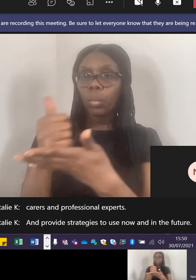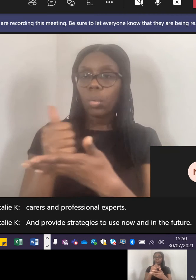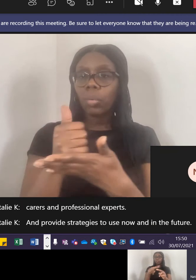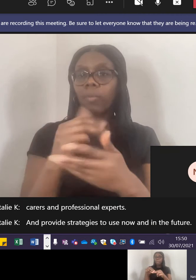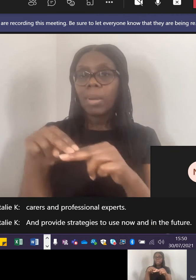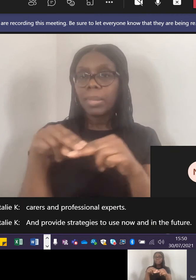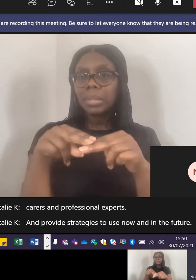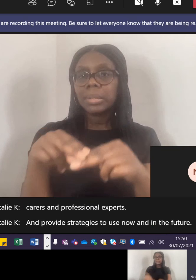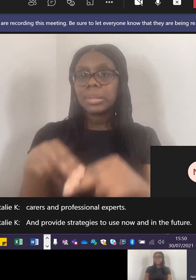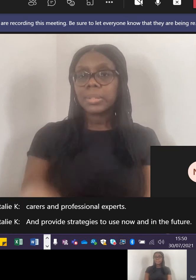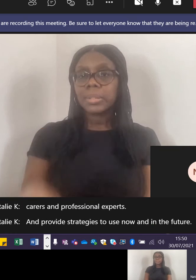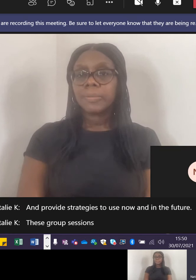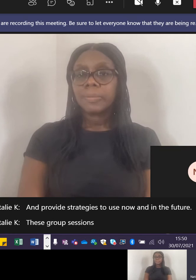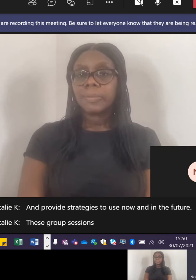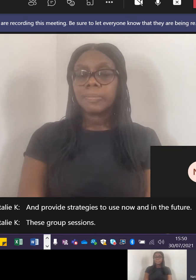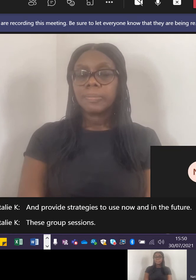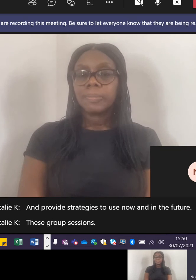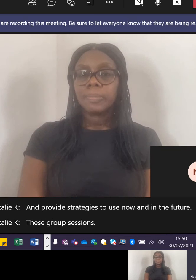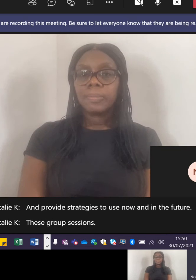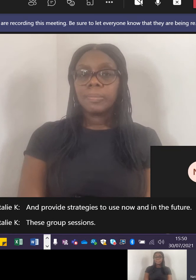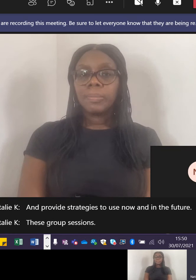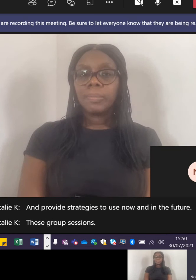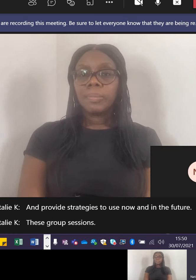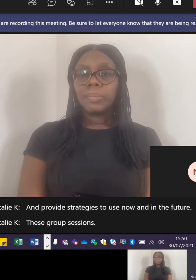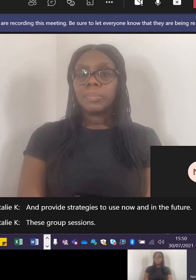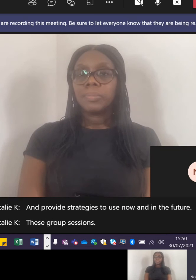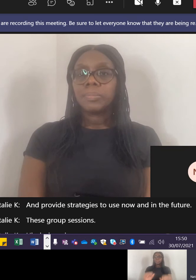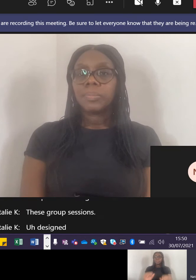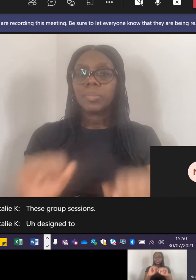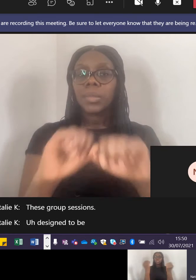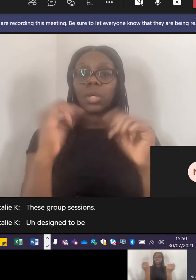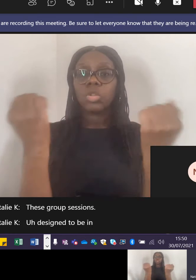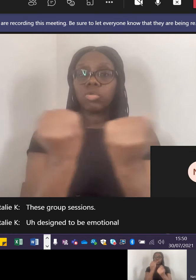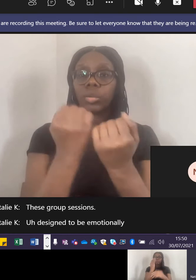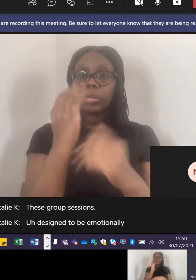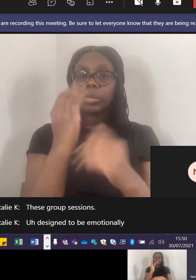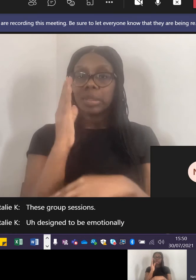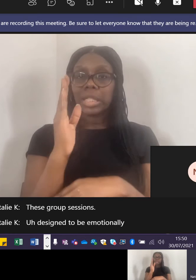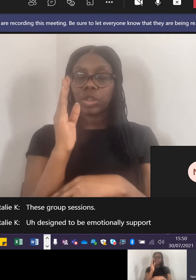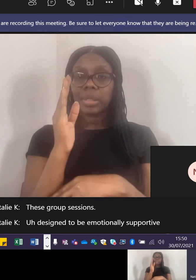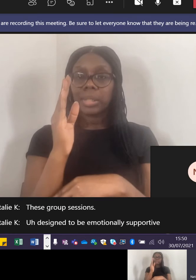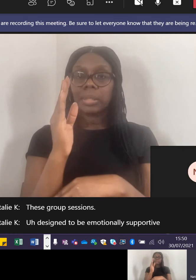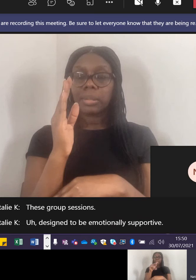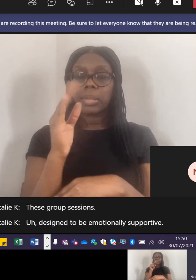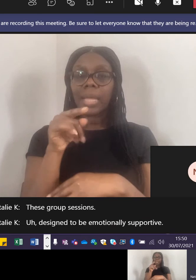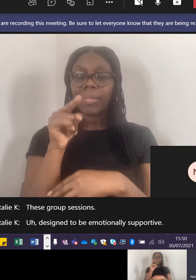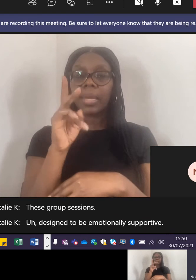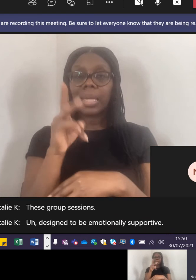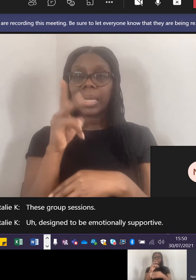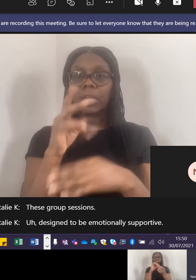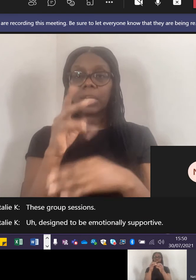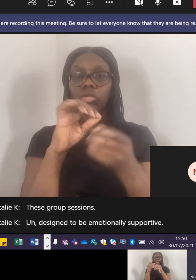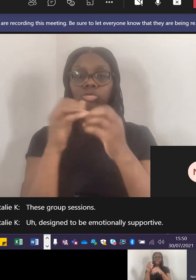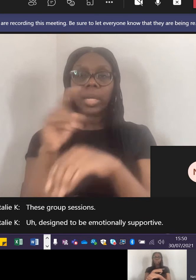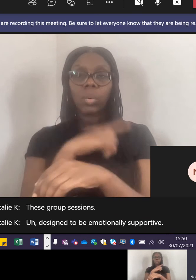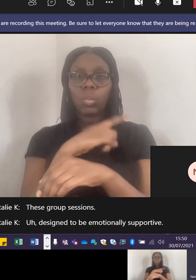These group sessions are designed to be emotionally supportive,